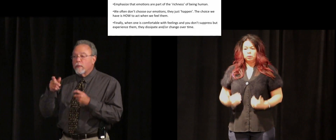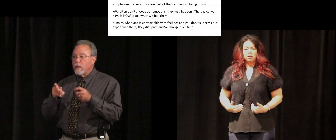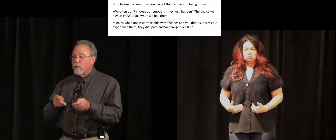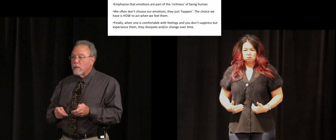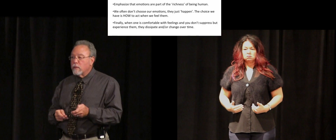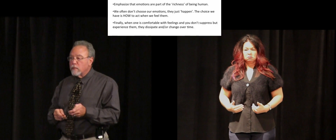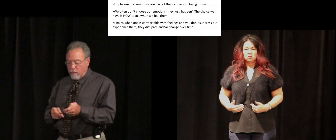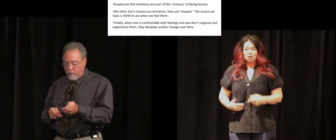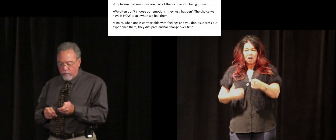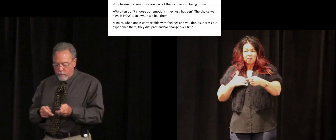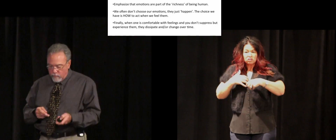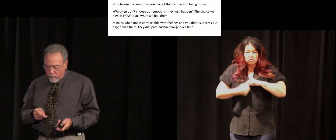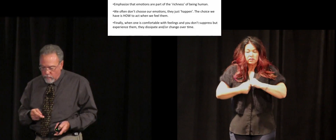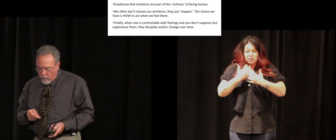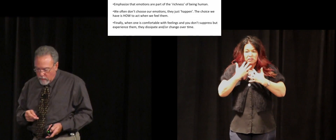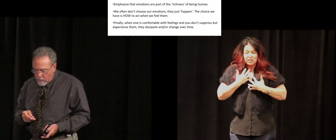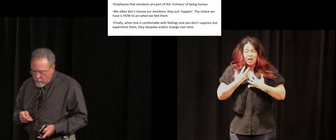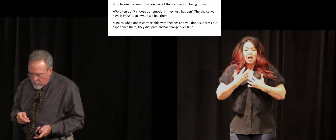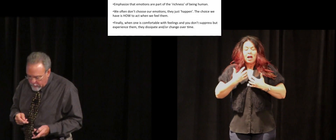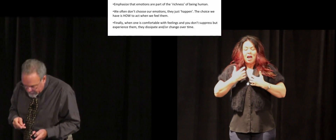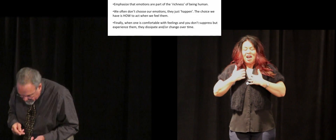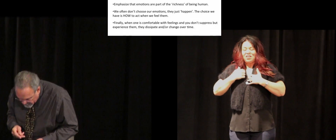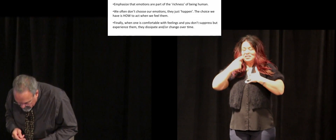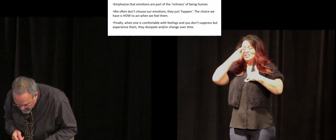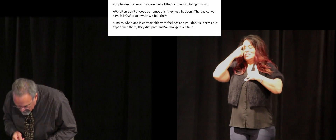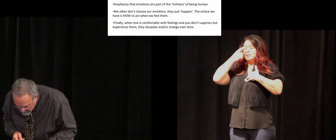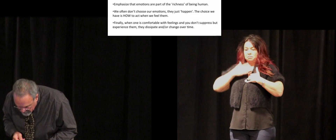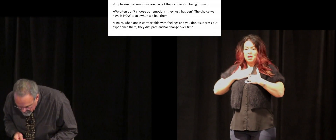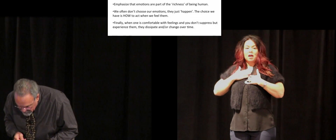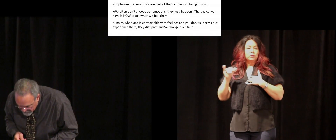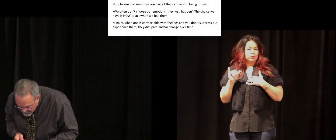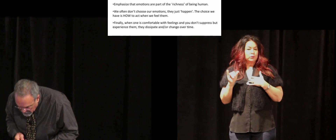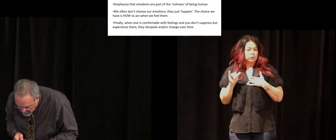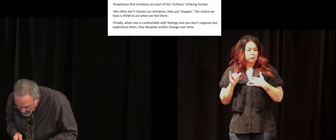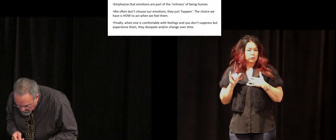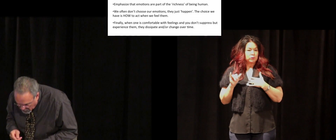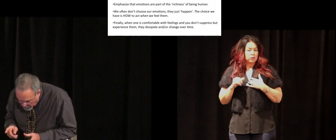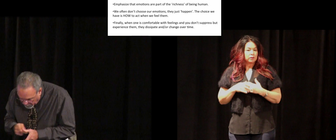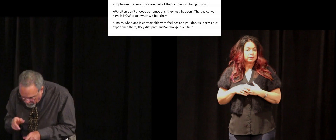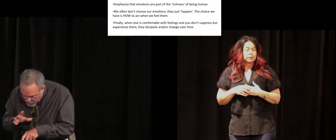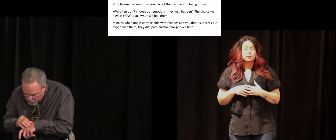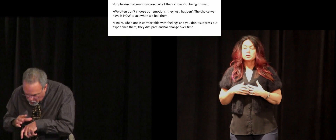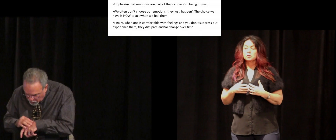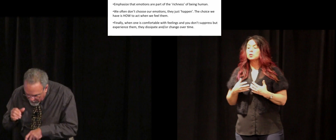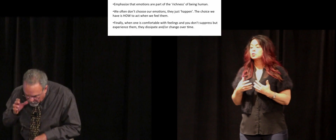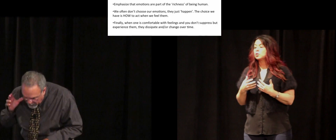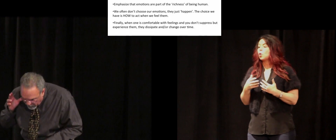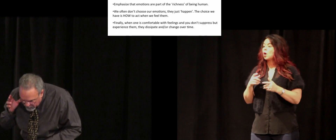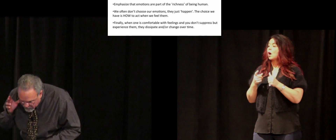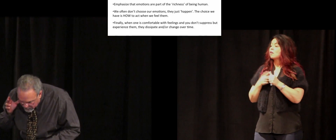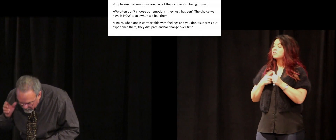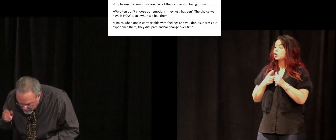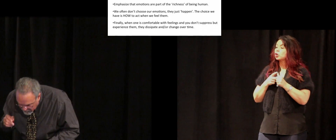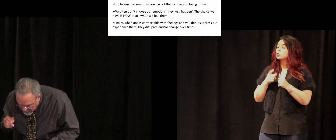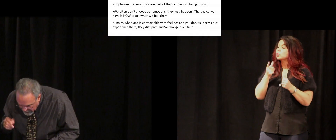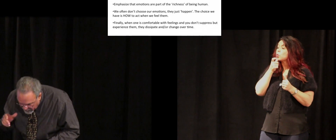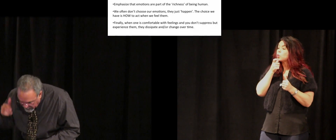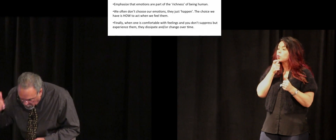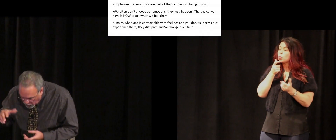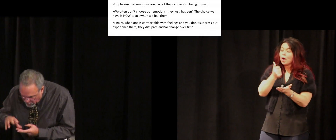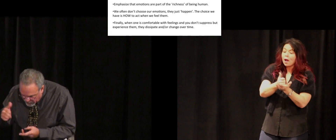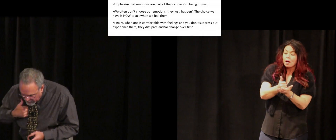Boy, do you get their attention. They're hungry for other people's experiences. Feelings, if you don't know them and you're not comfortable, they're pretty damn